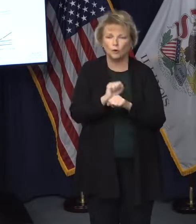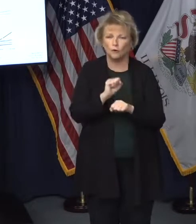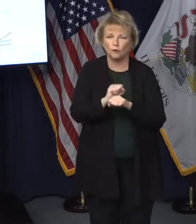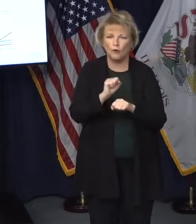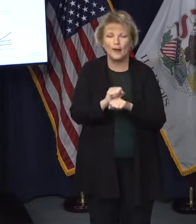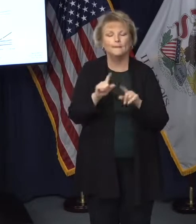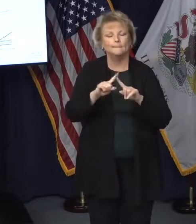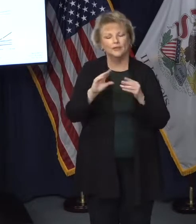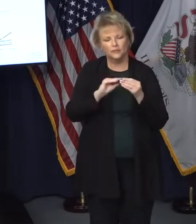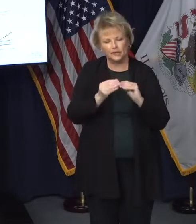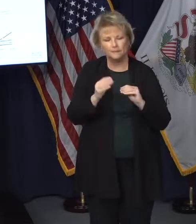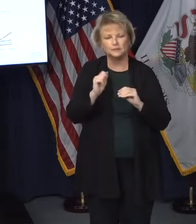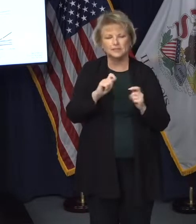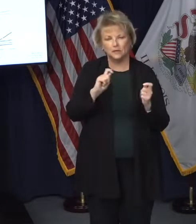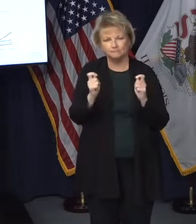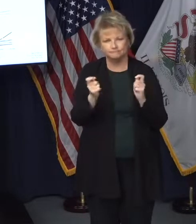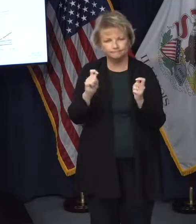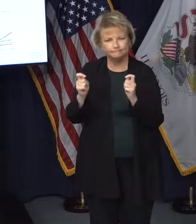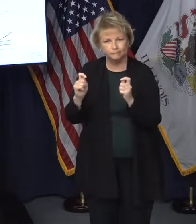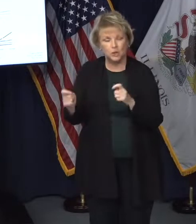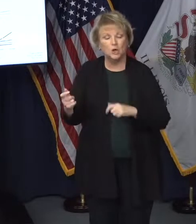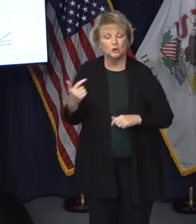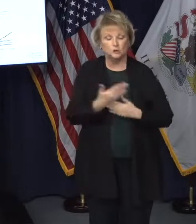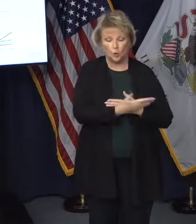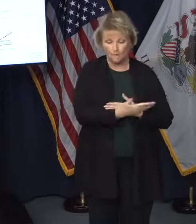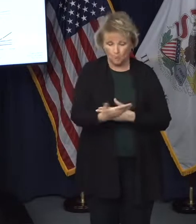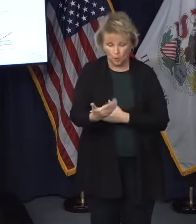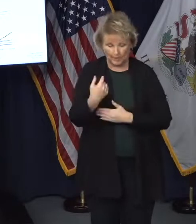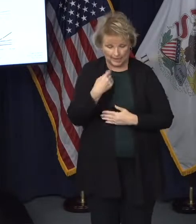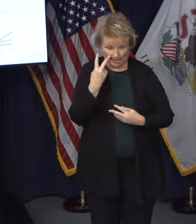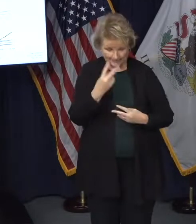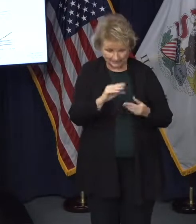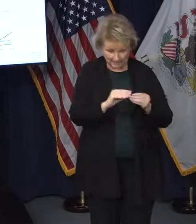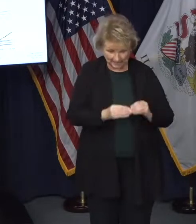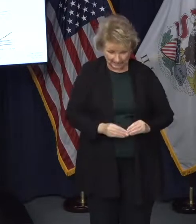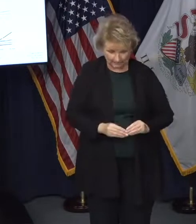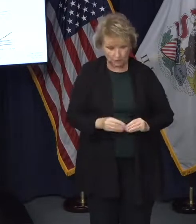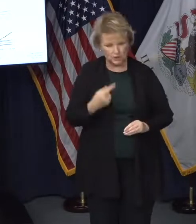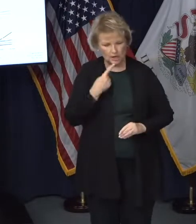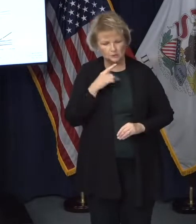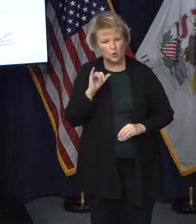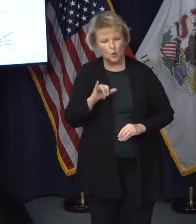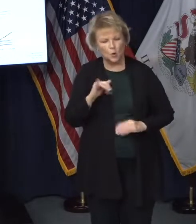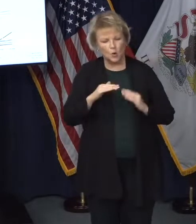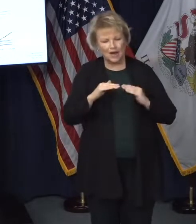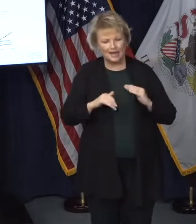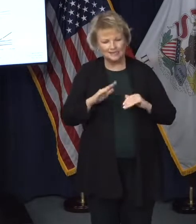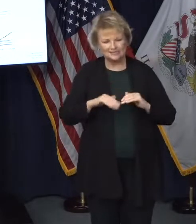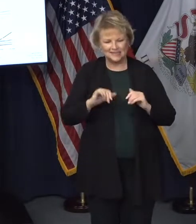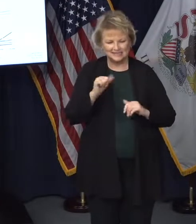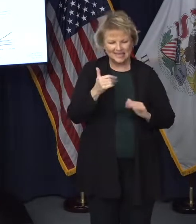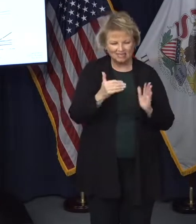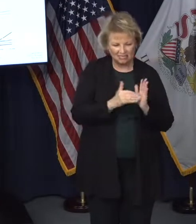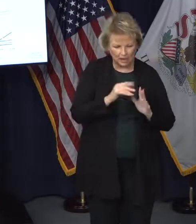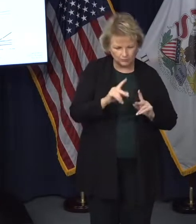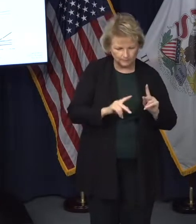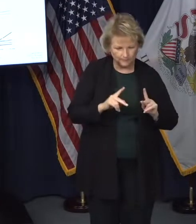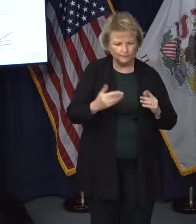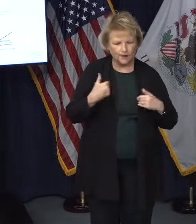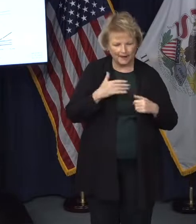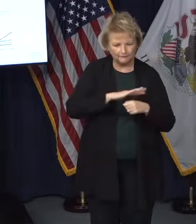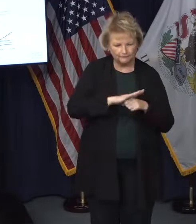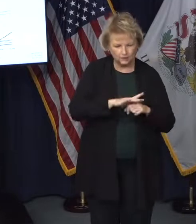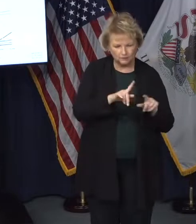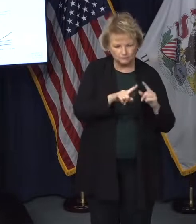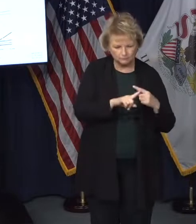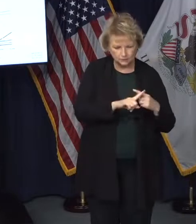a little bit. So yes, I look at it in the morning and I saw these numbers today. It's less than 10,000 cases, less than 9,000. In fact,